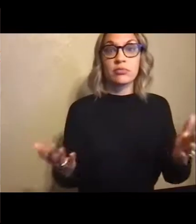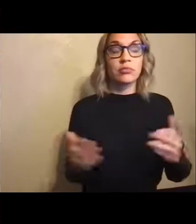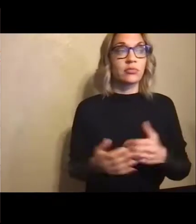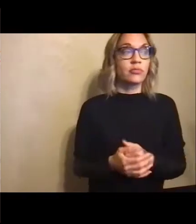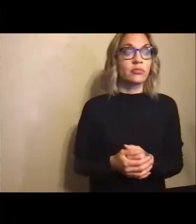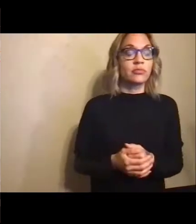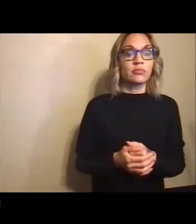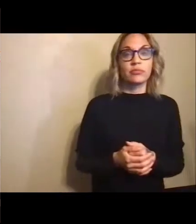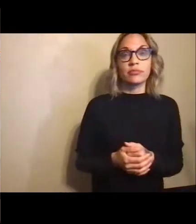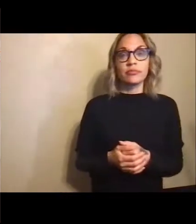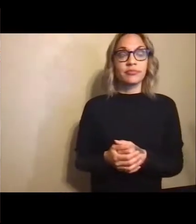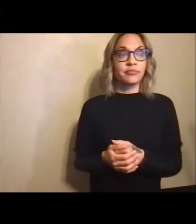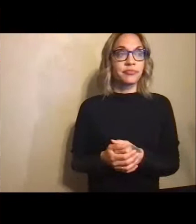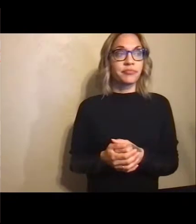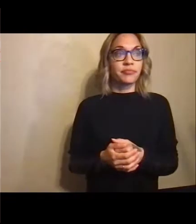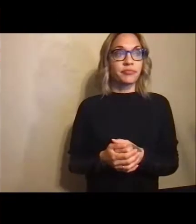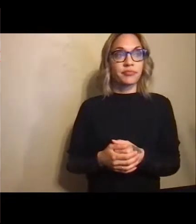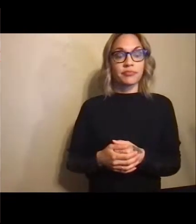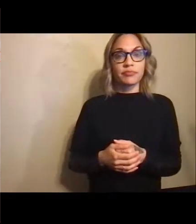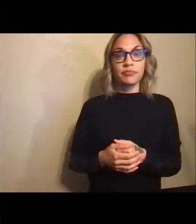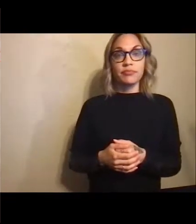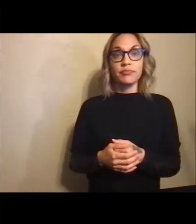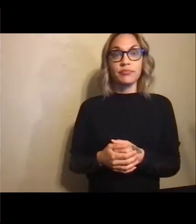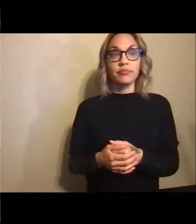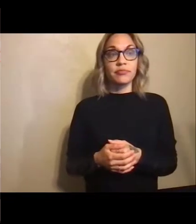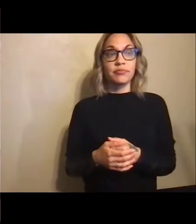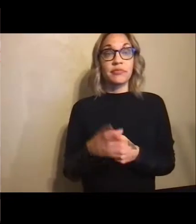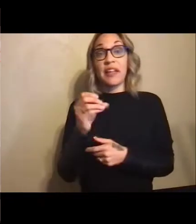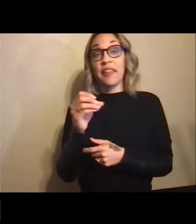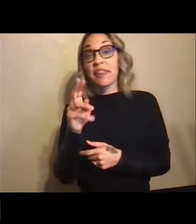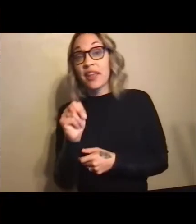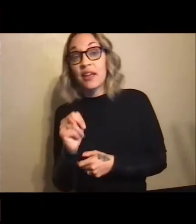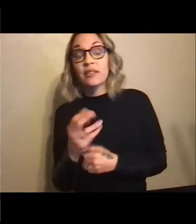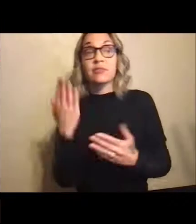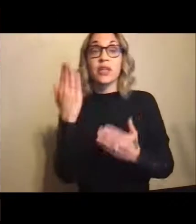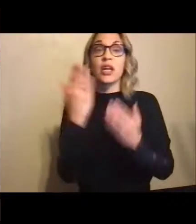you still don't have a business in operation.